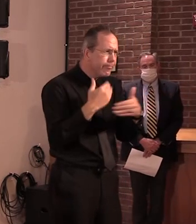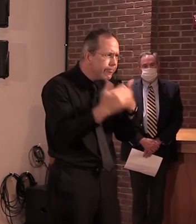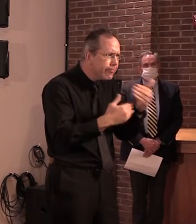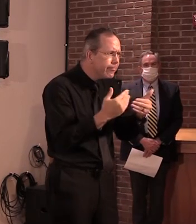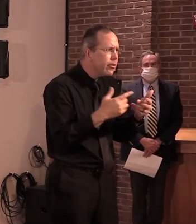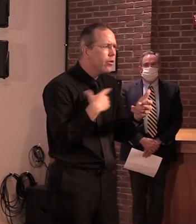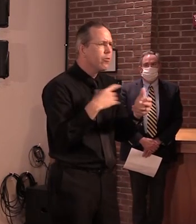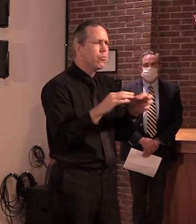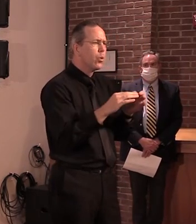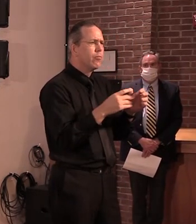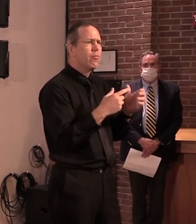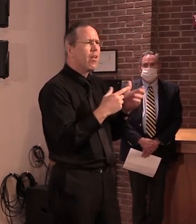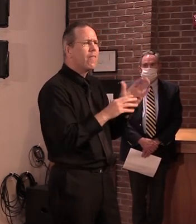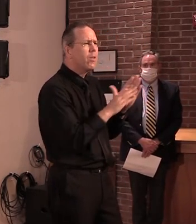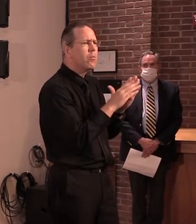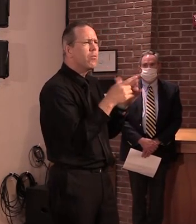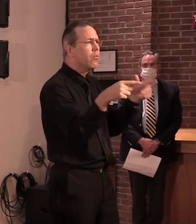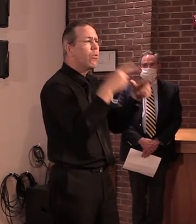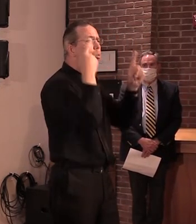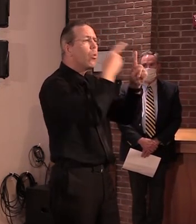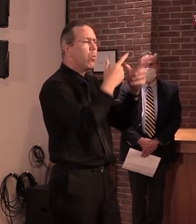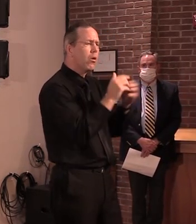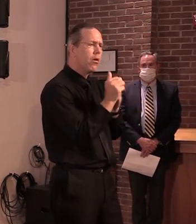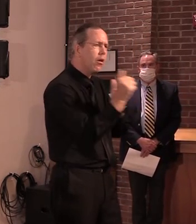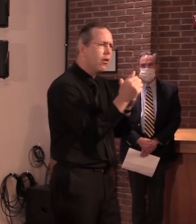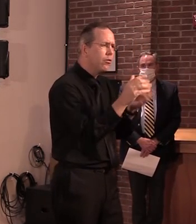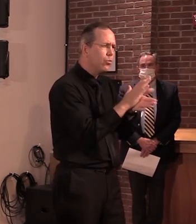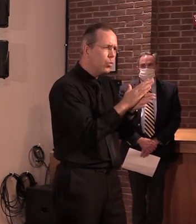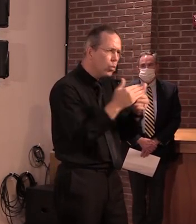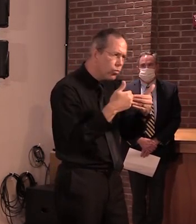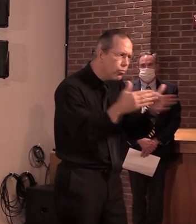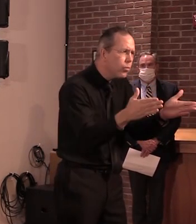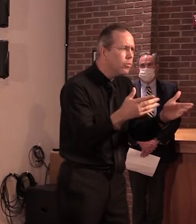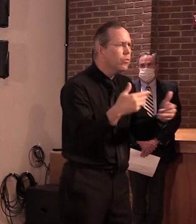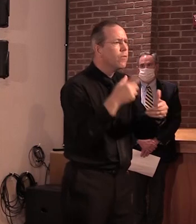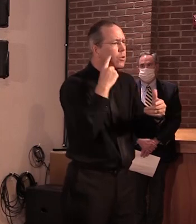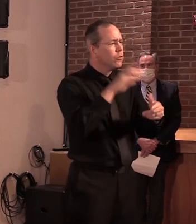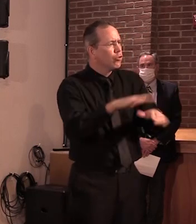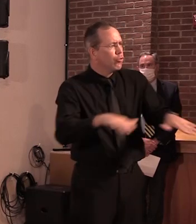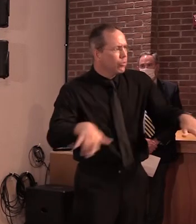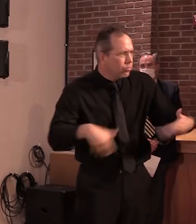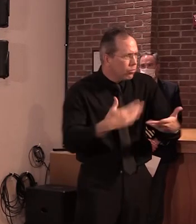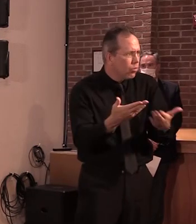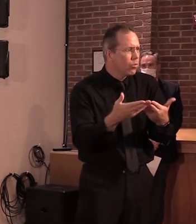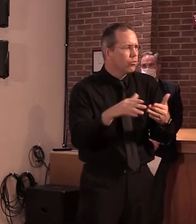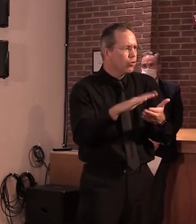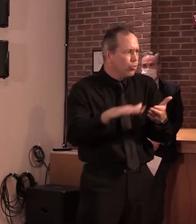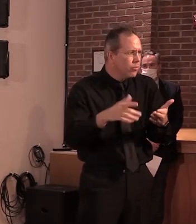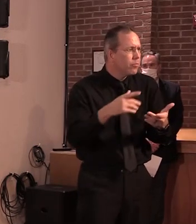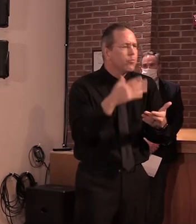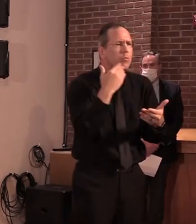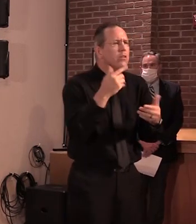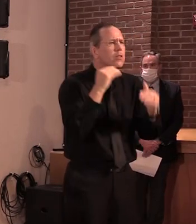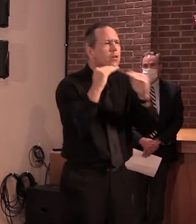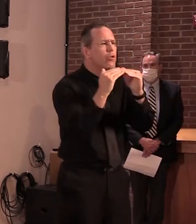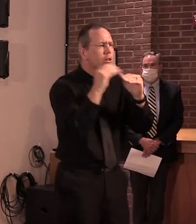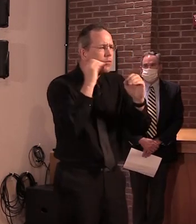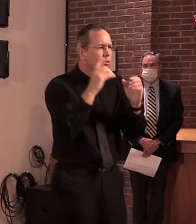ways to provide every child with an education that is as good or better than before the